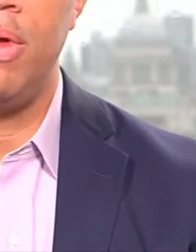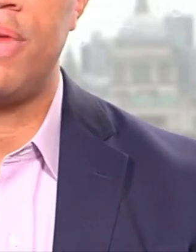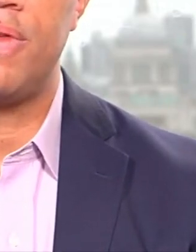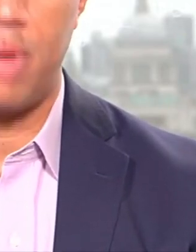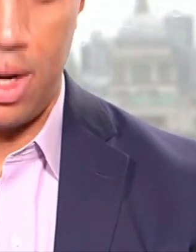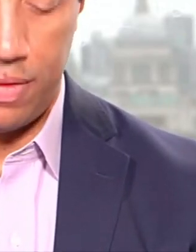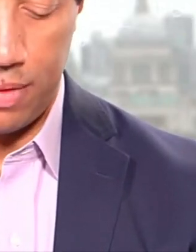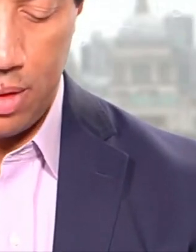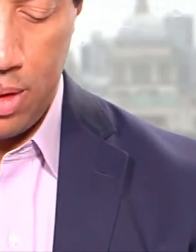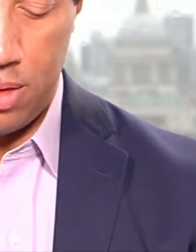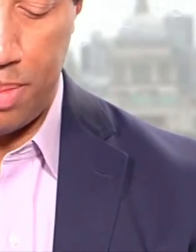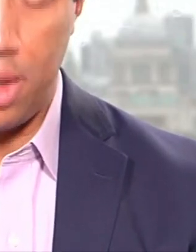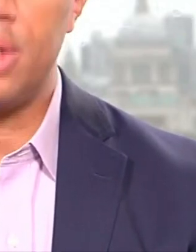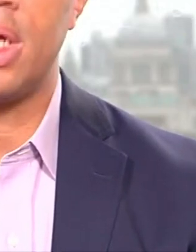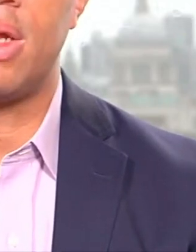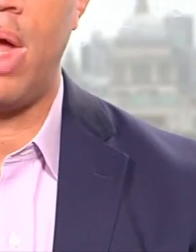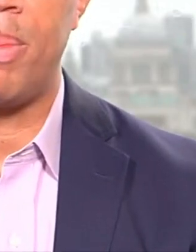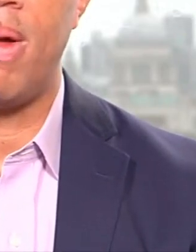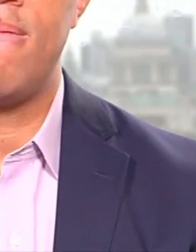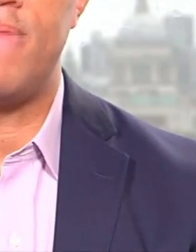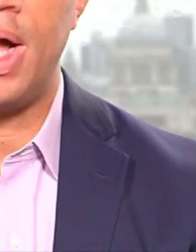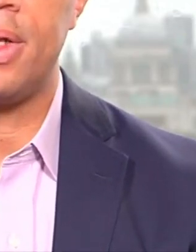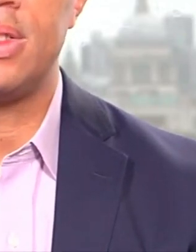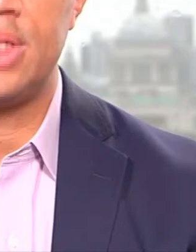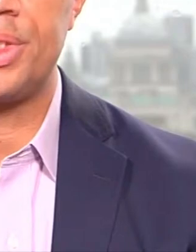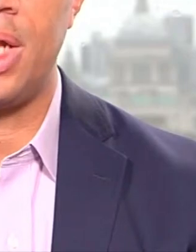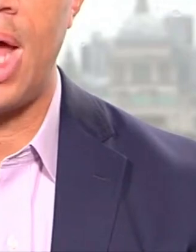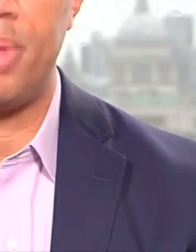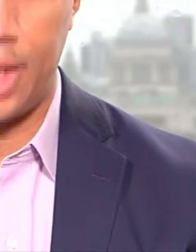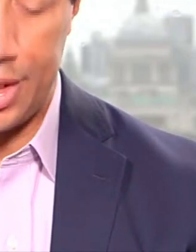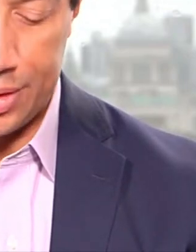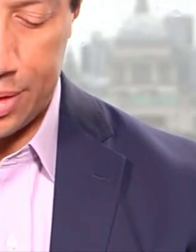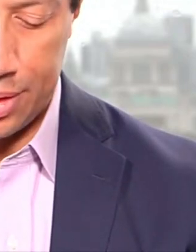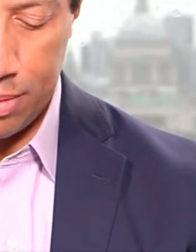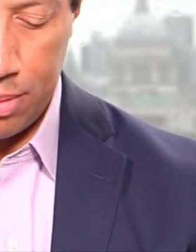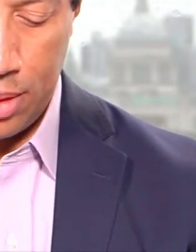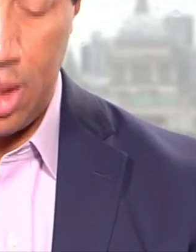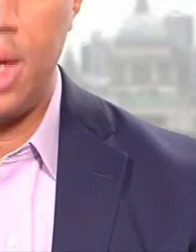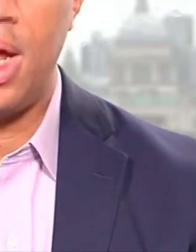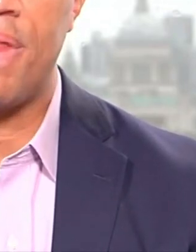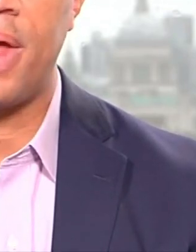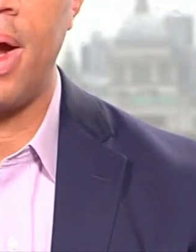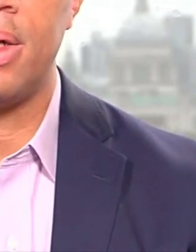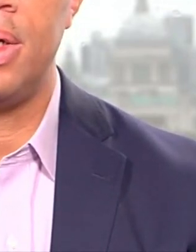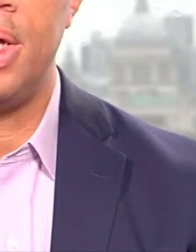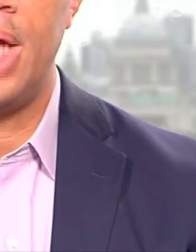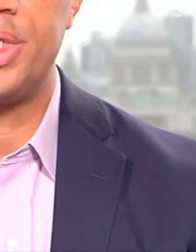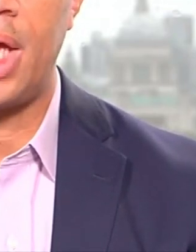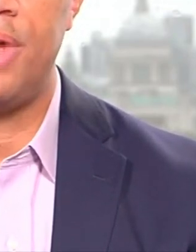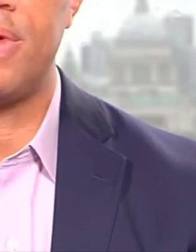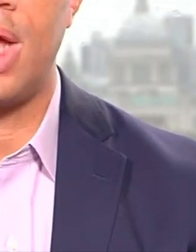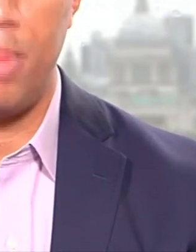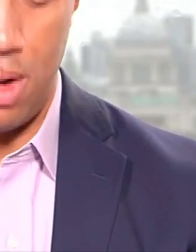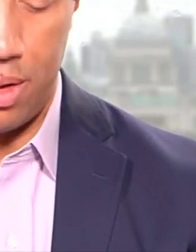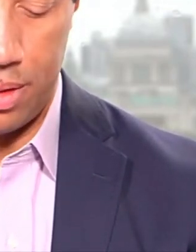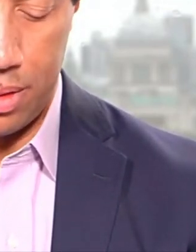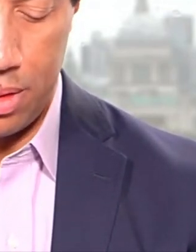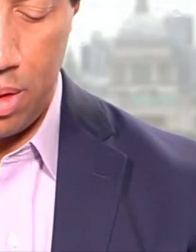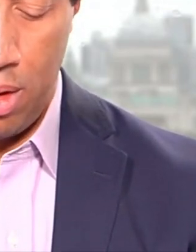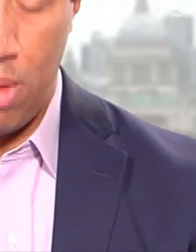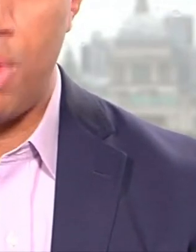Organizations can use these plans to build digital applications, healthcare, education, and